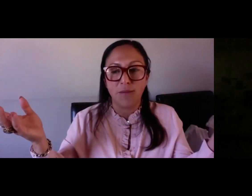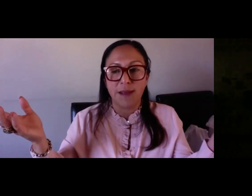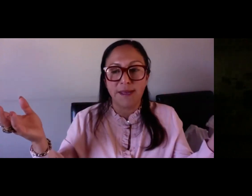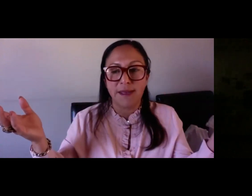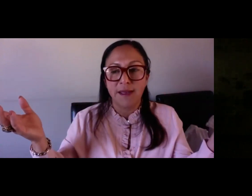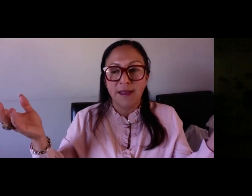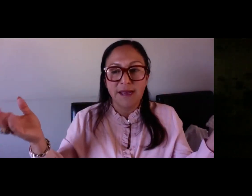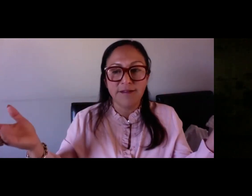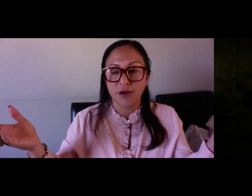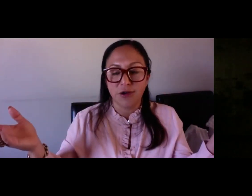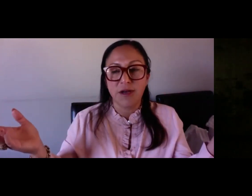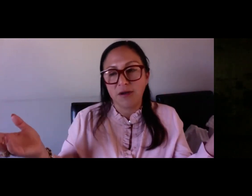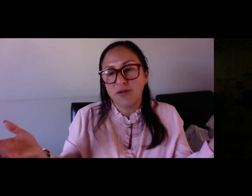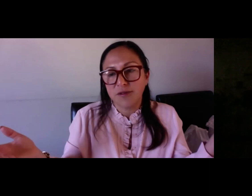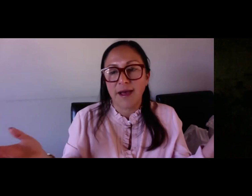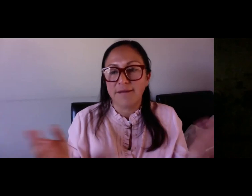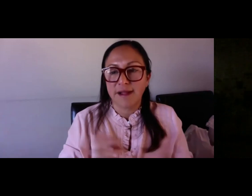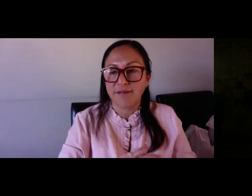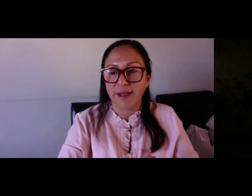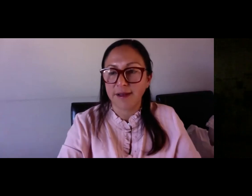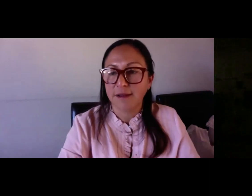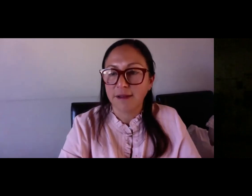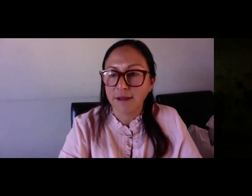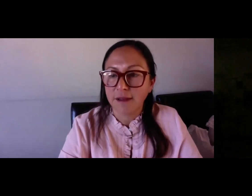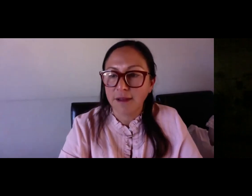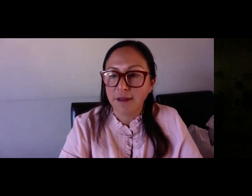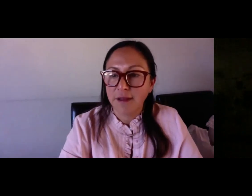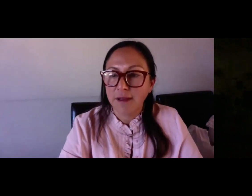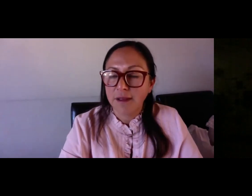water might be easier, you could also do that. That's fine.